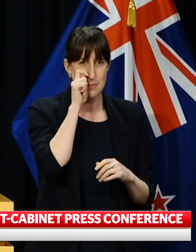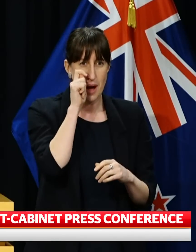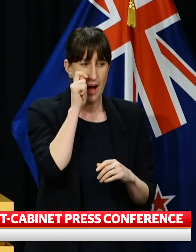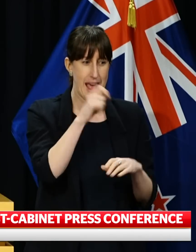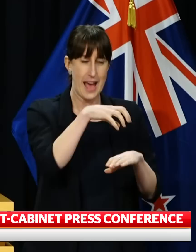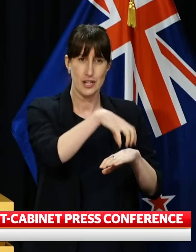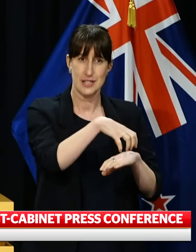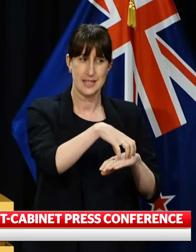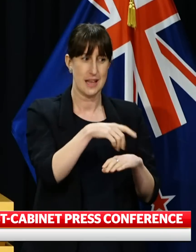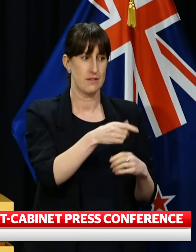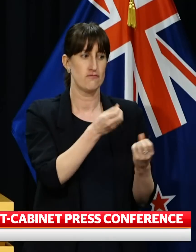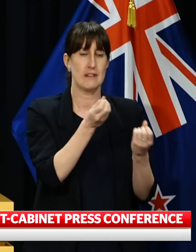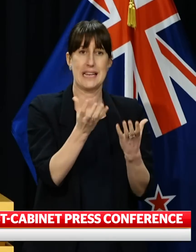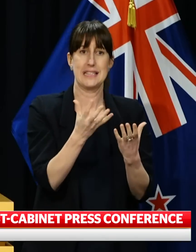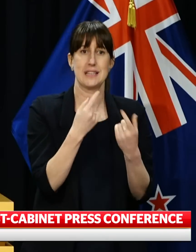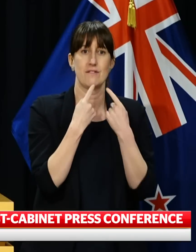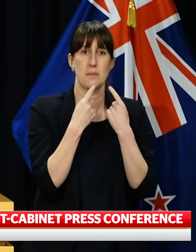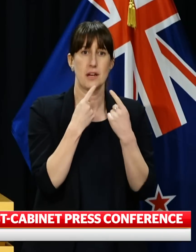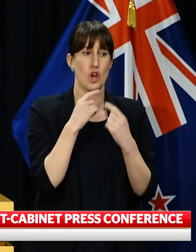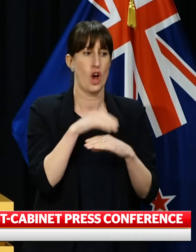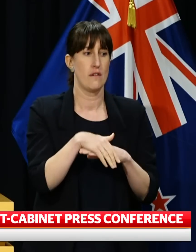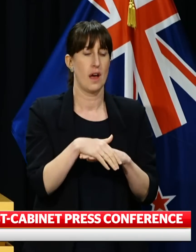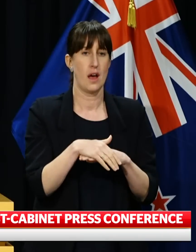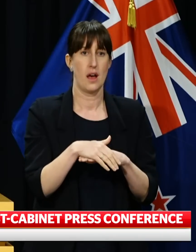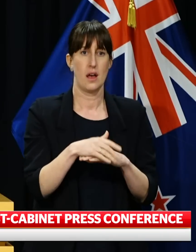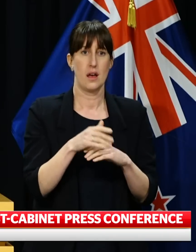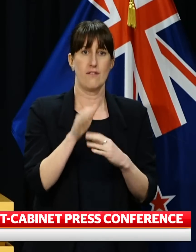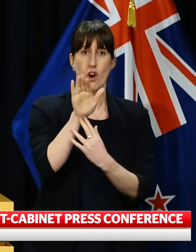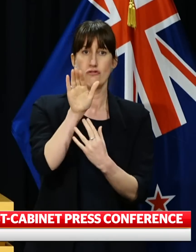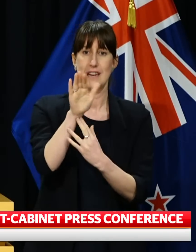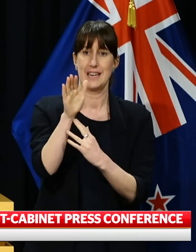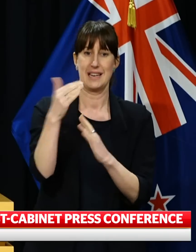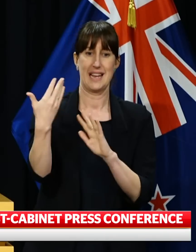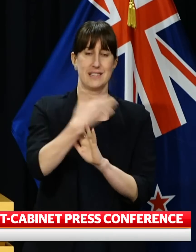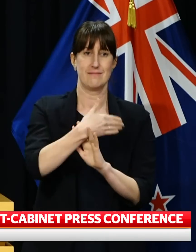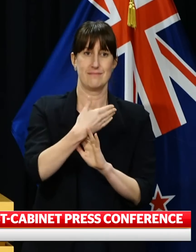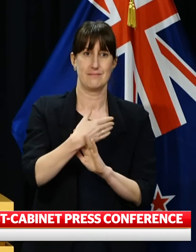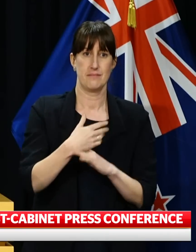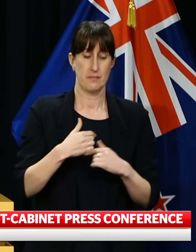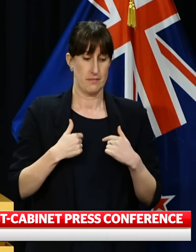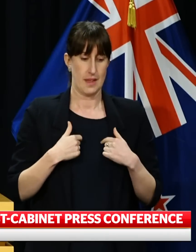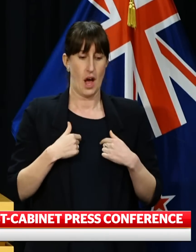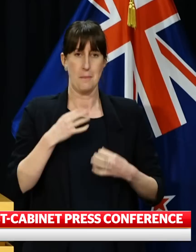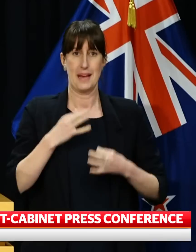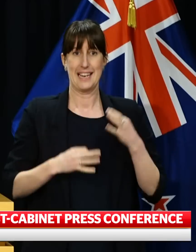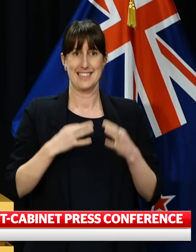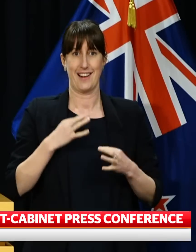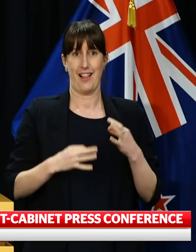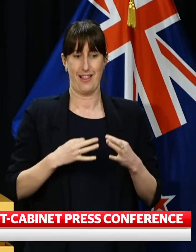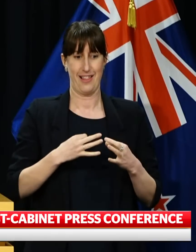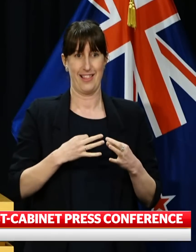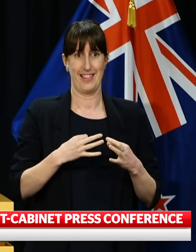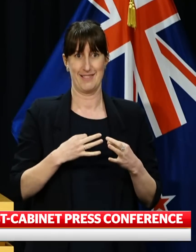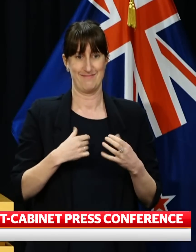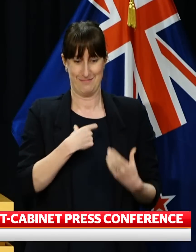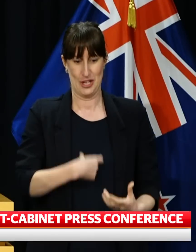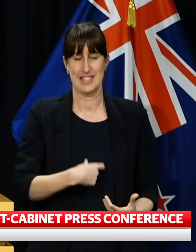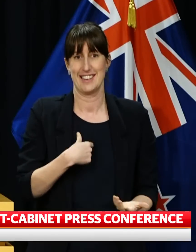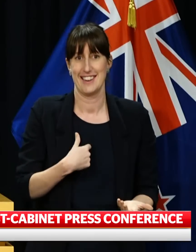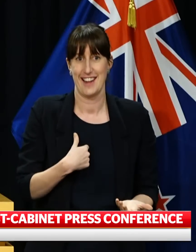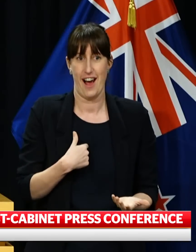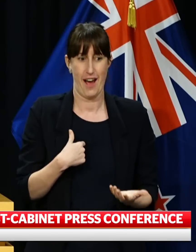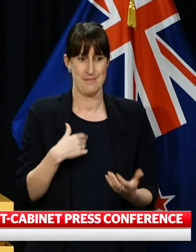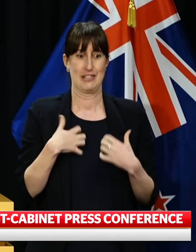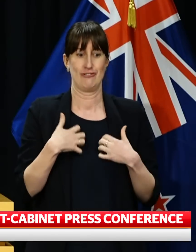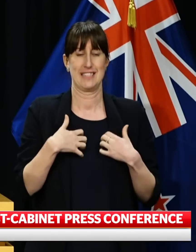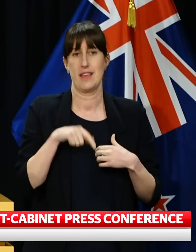around foreign interference and what to look out for. I'll let them speak to that, because obviously I am a political actor in this election as well, and I have an interest in it.